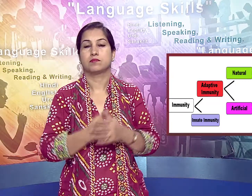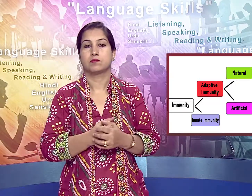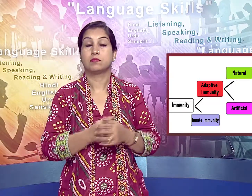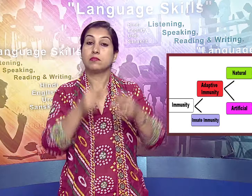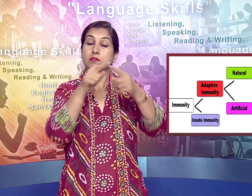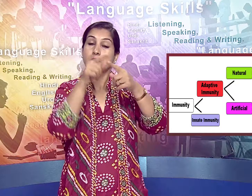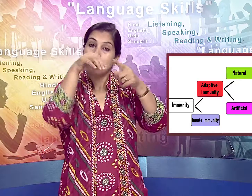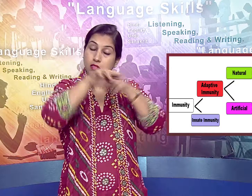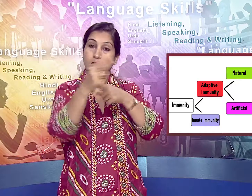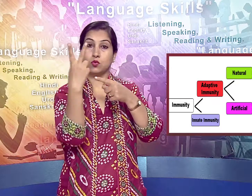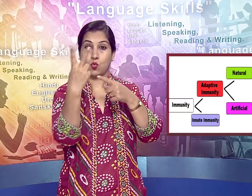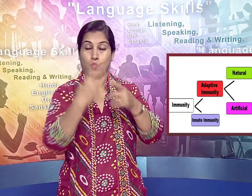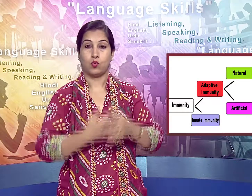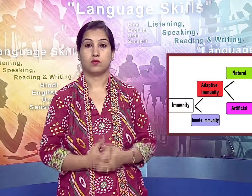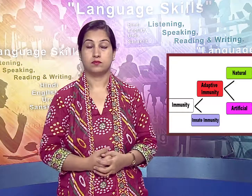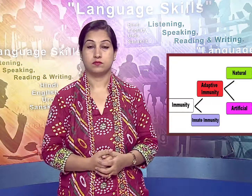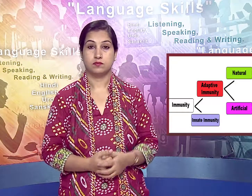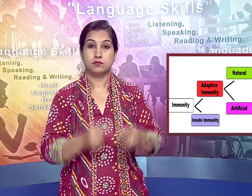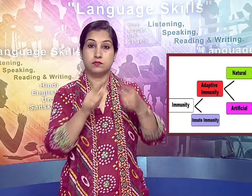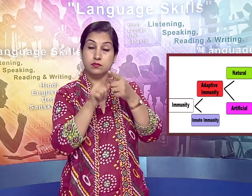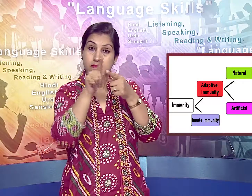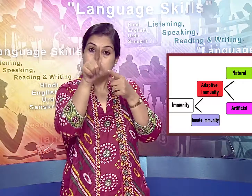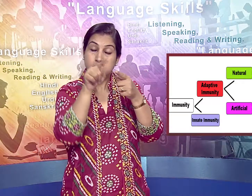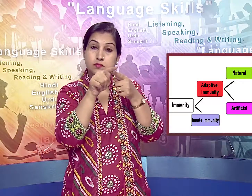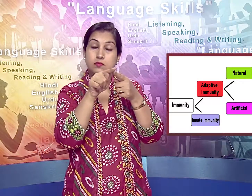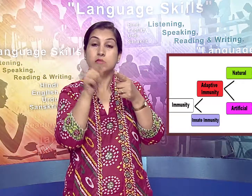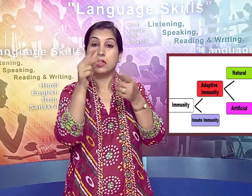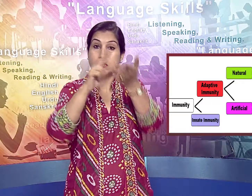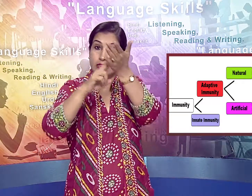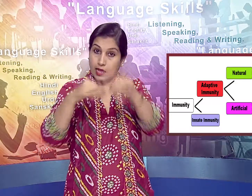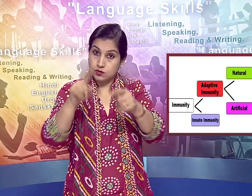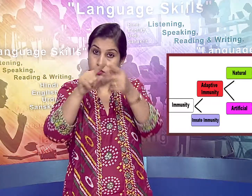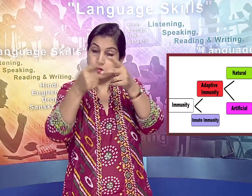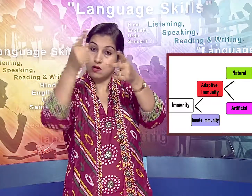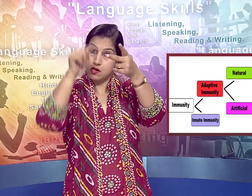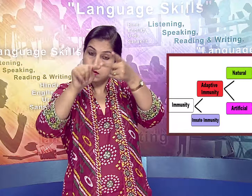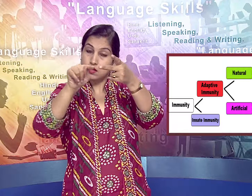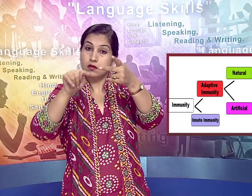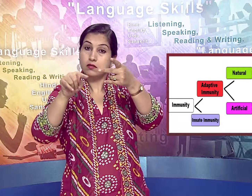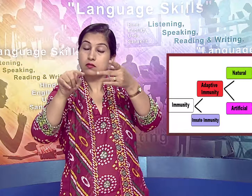It is also of two types. The one is natural and the other is